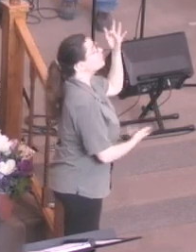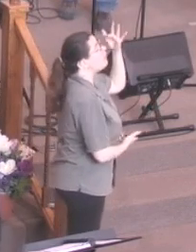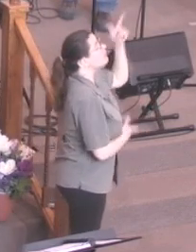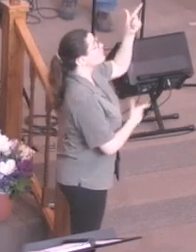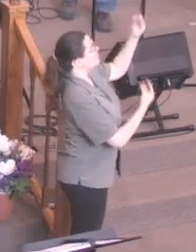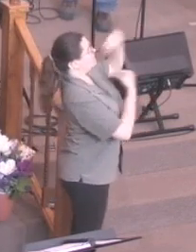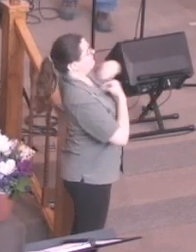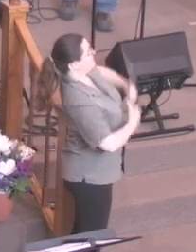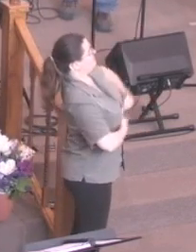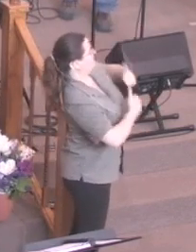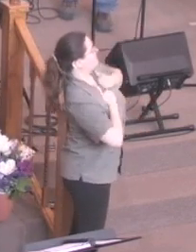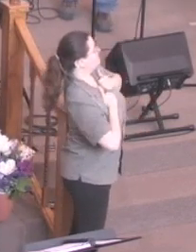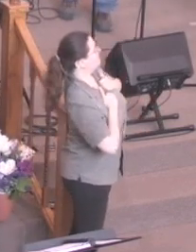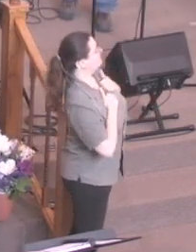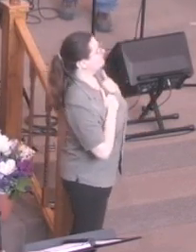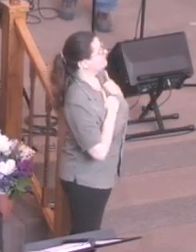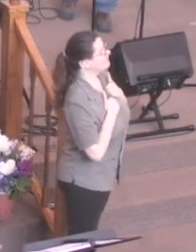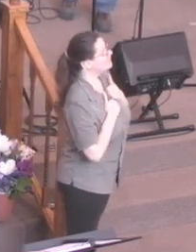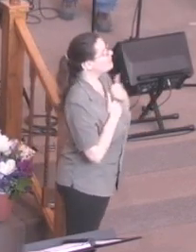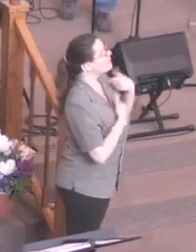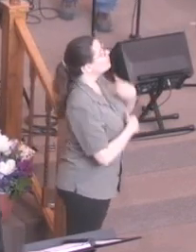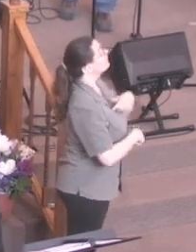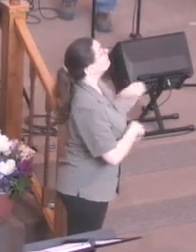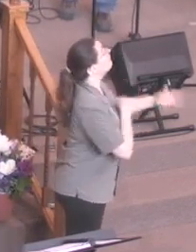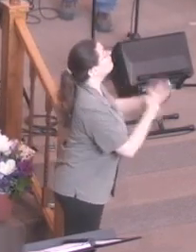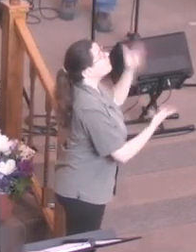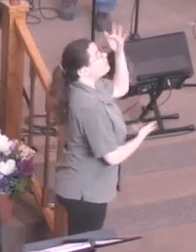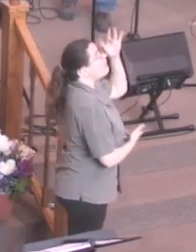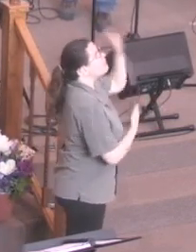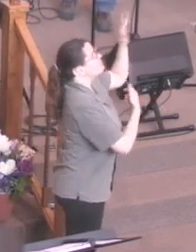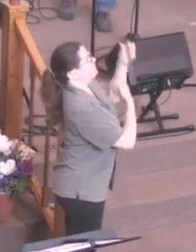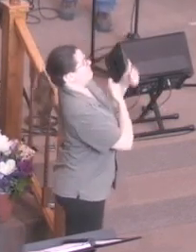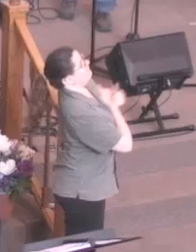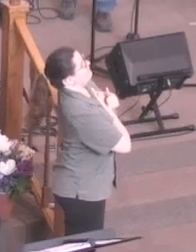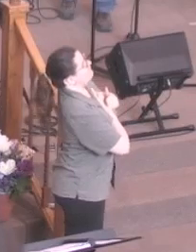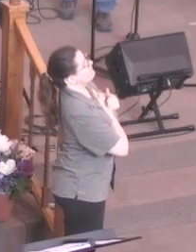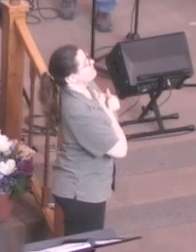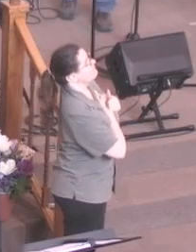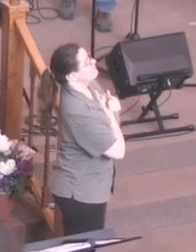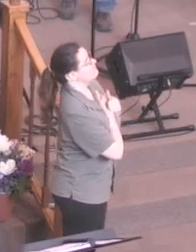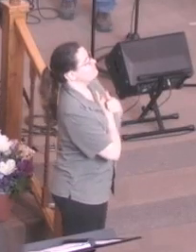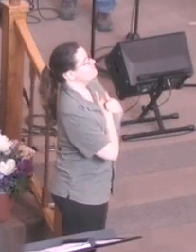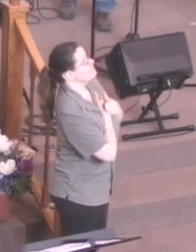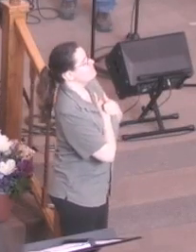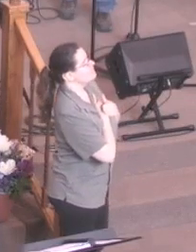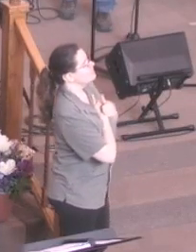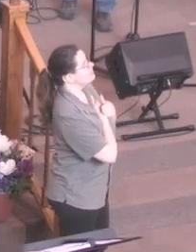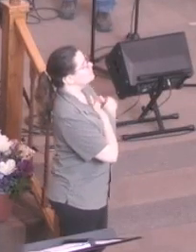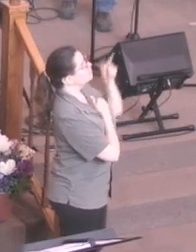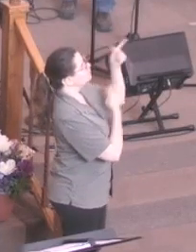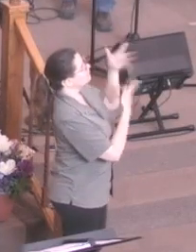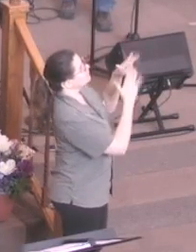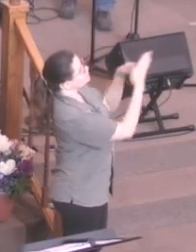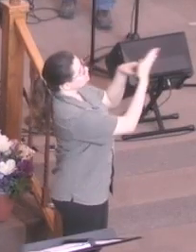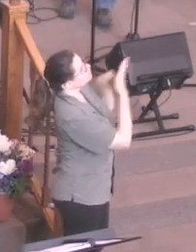you've provided us. We give because of the love that you show